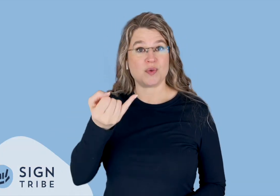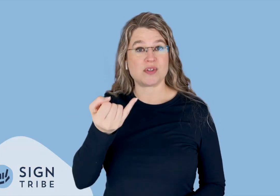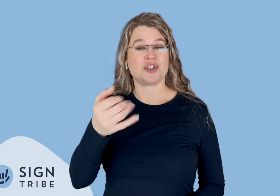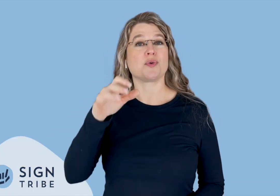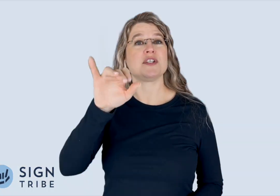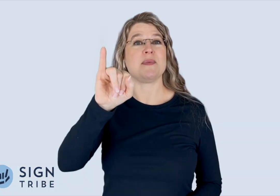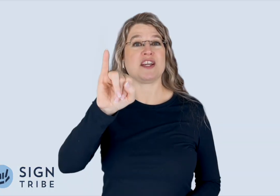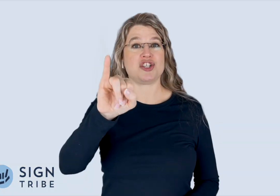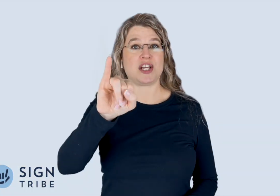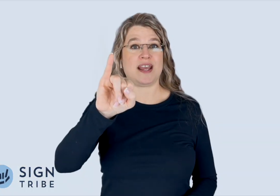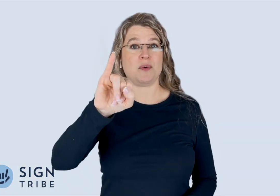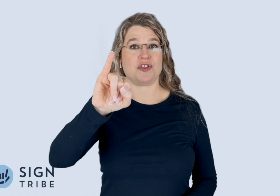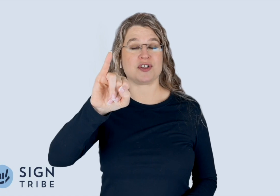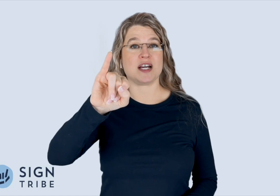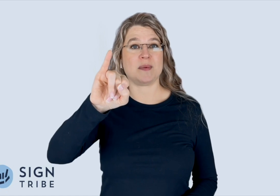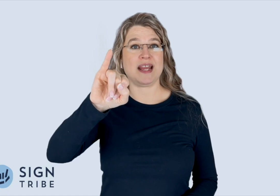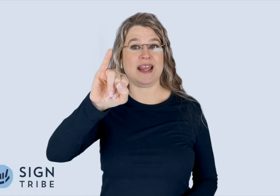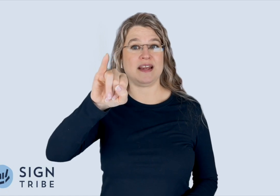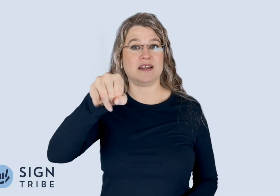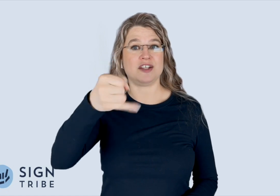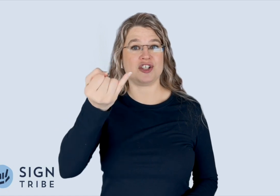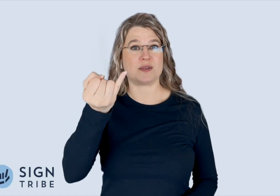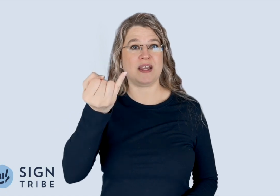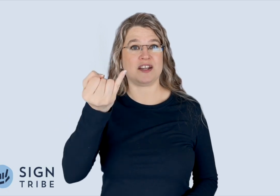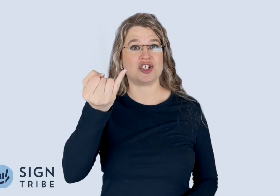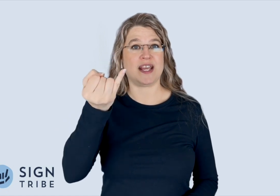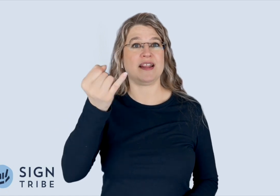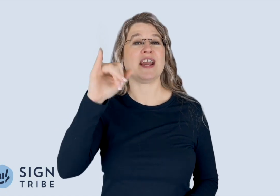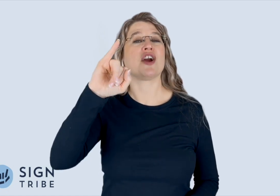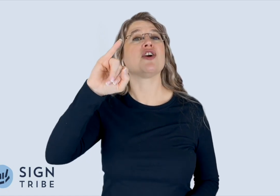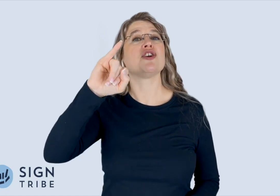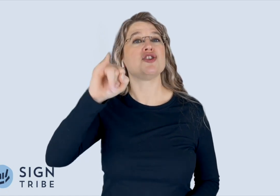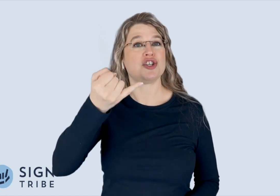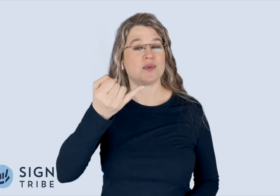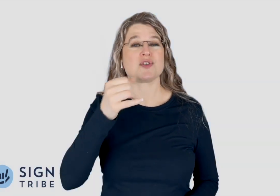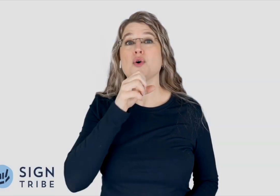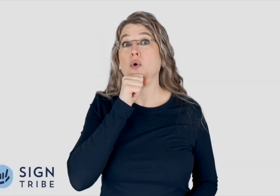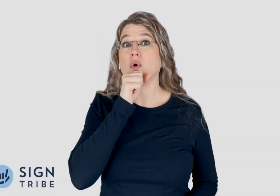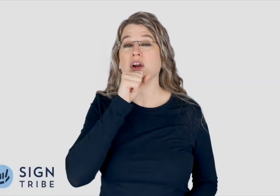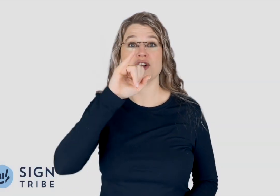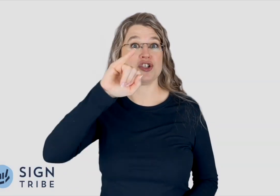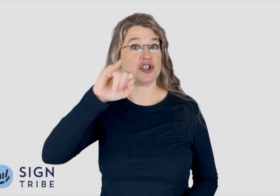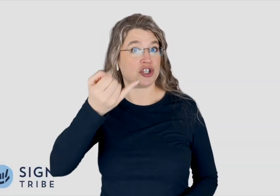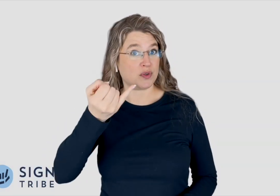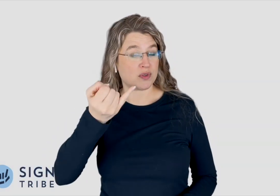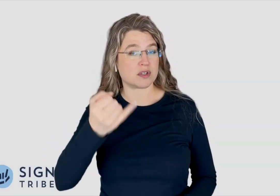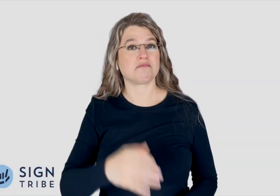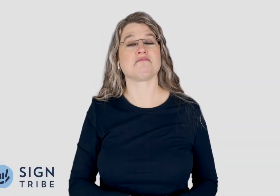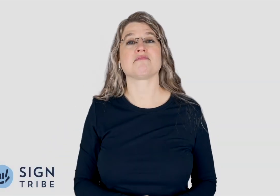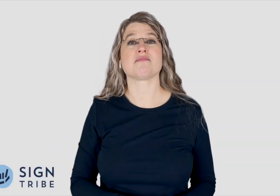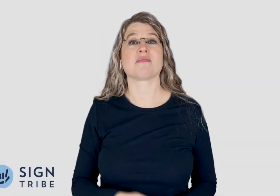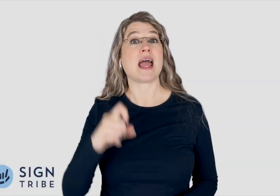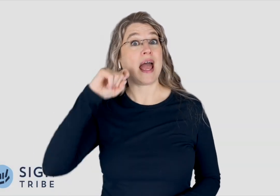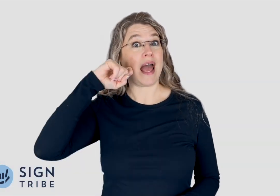Juice, you're going to make a J with your dominant hand and just make a J in the air. Juice. Orange juice,